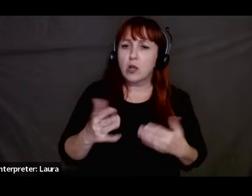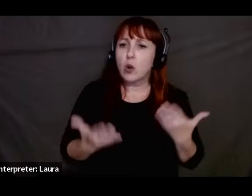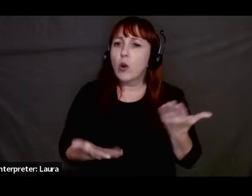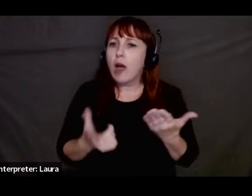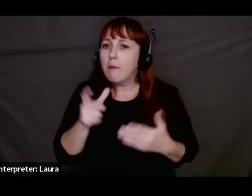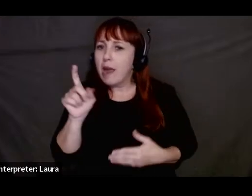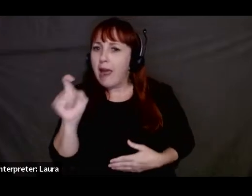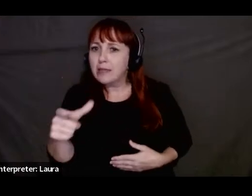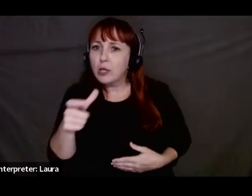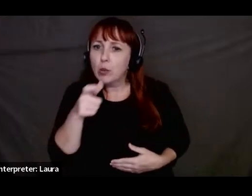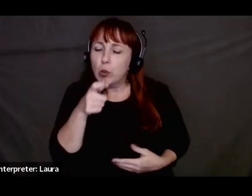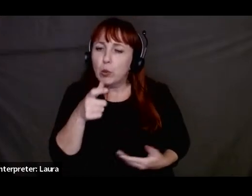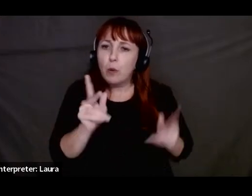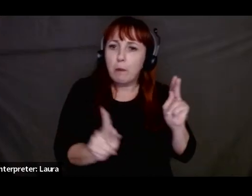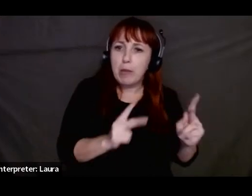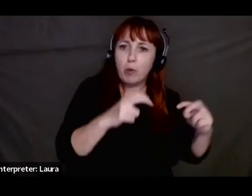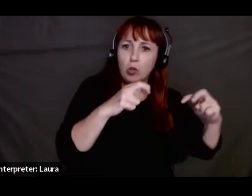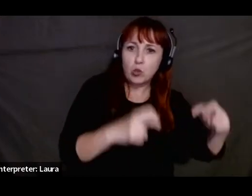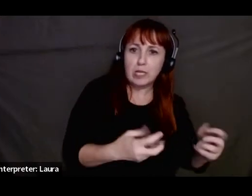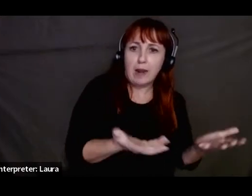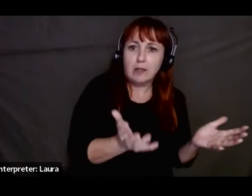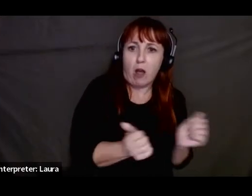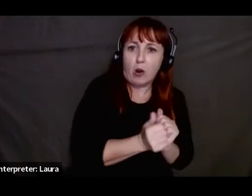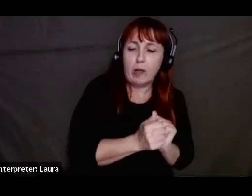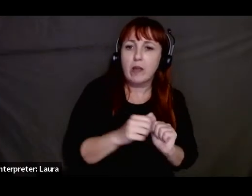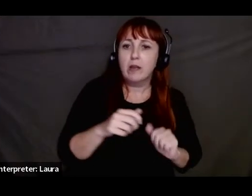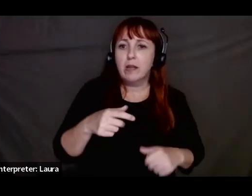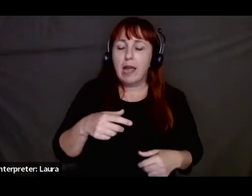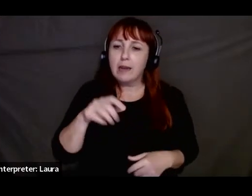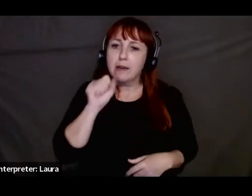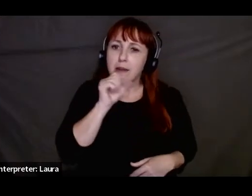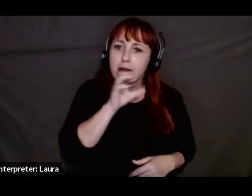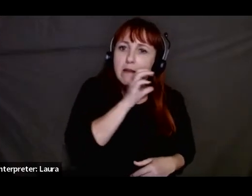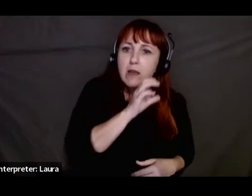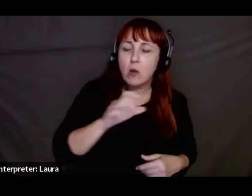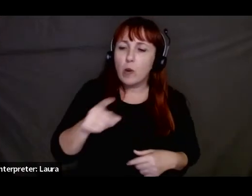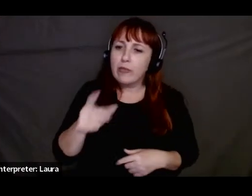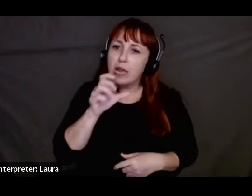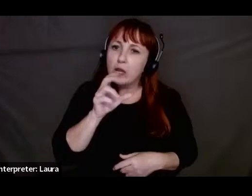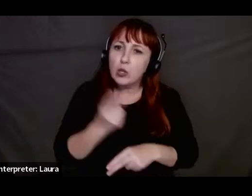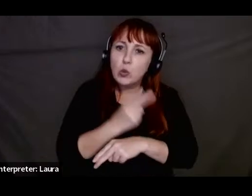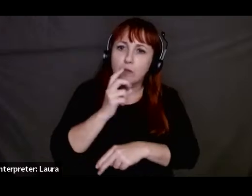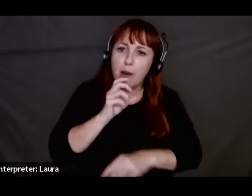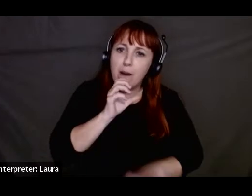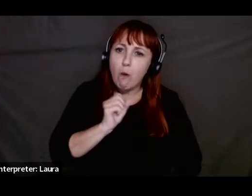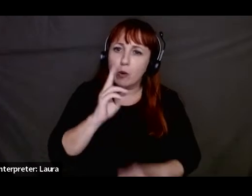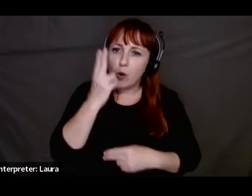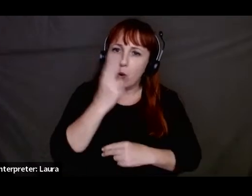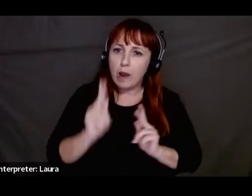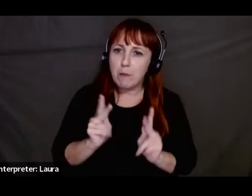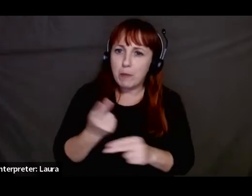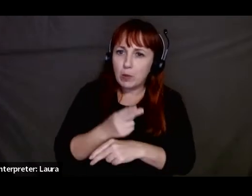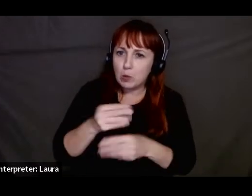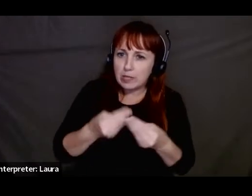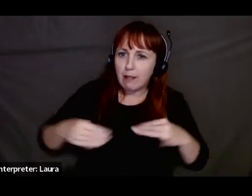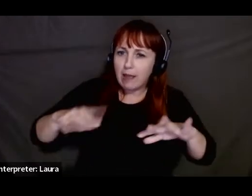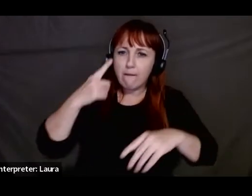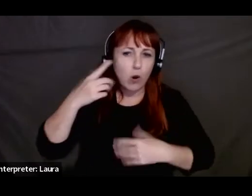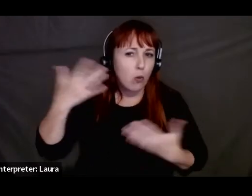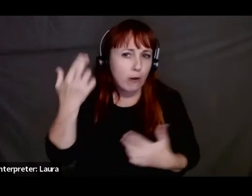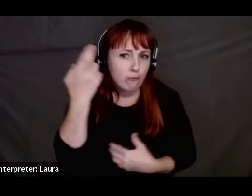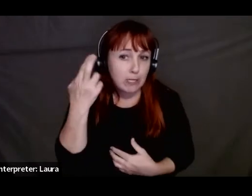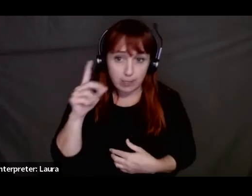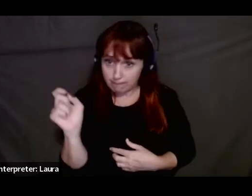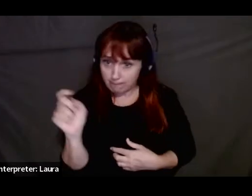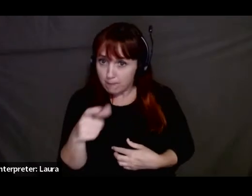spoke and are sat with to learn about what ka'ohe was used for by ancient Hawaiians? You should also note that the EIS states